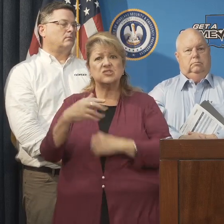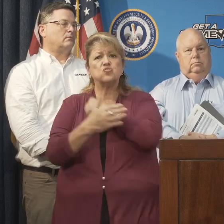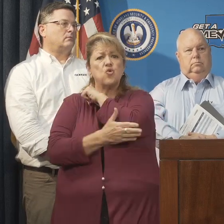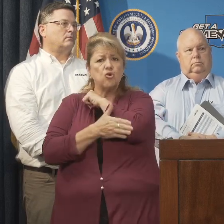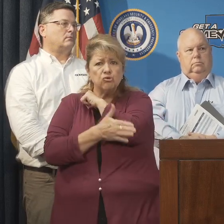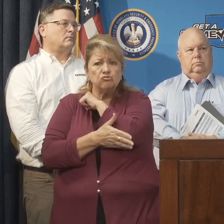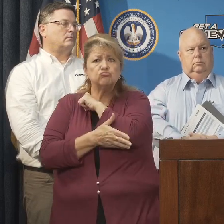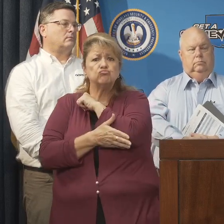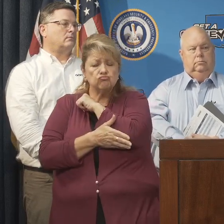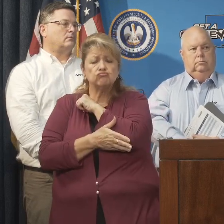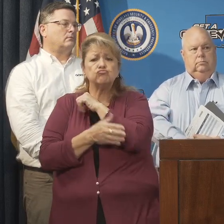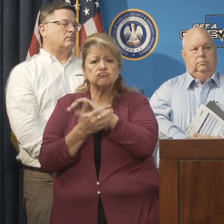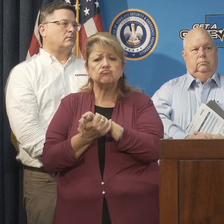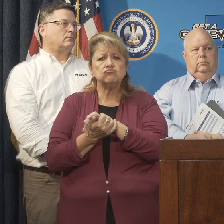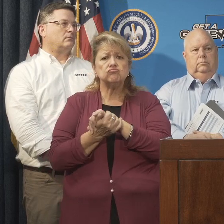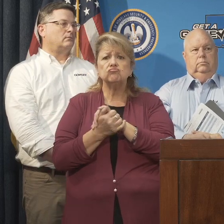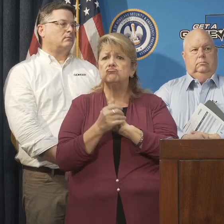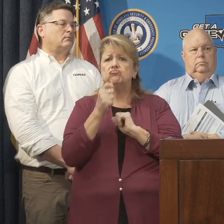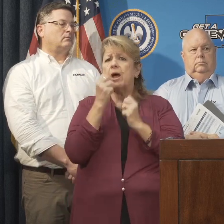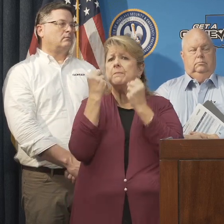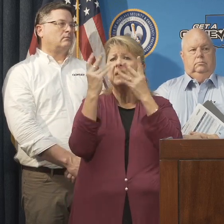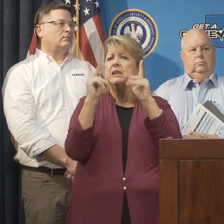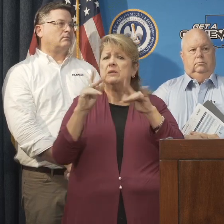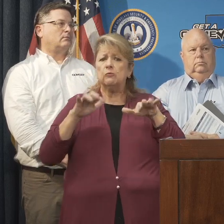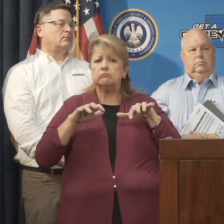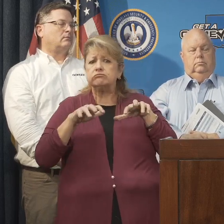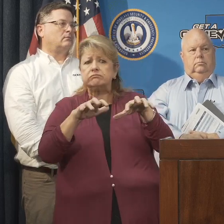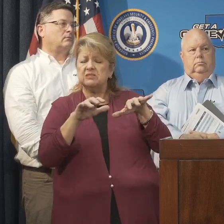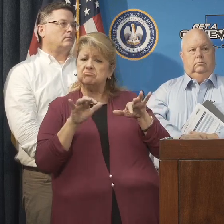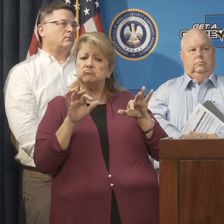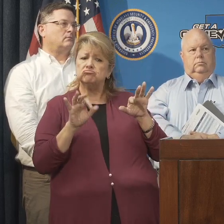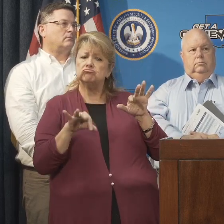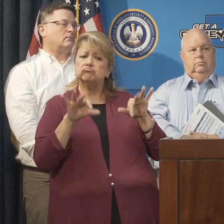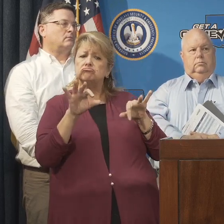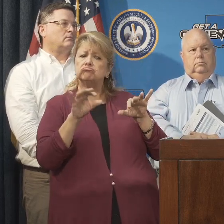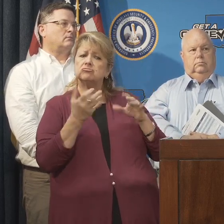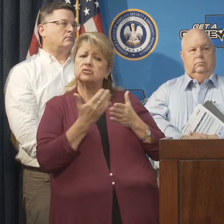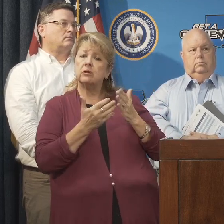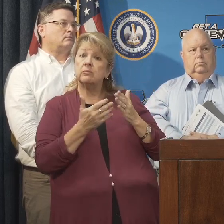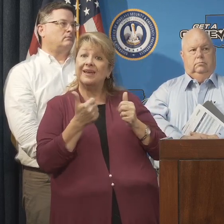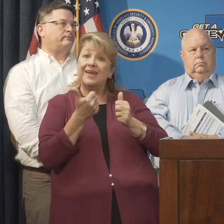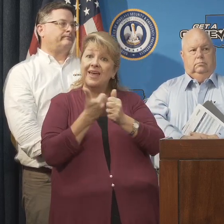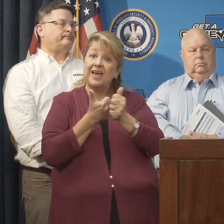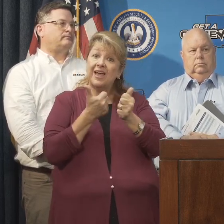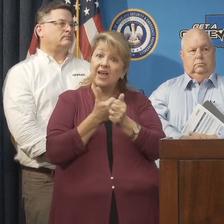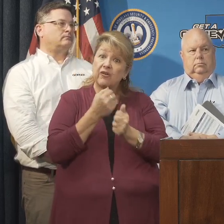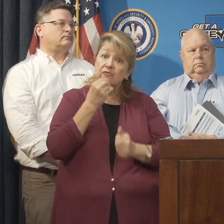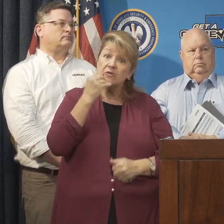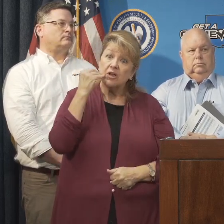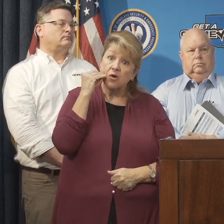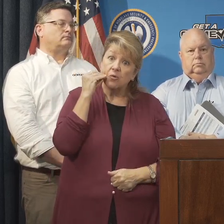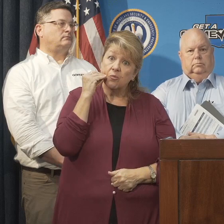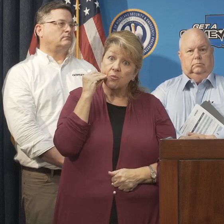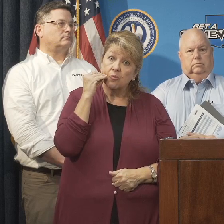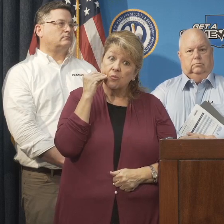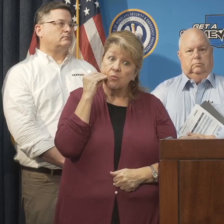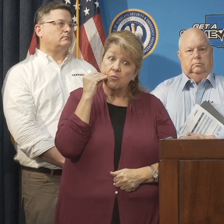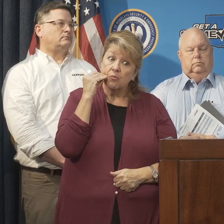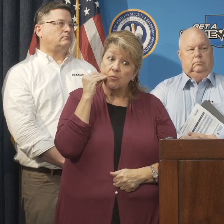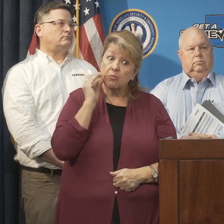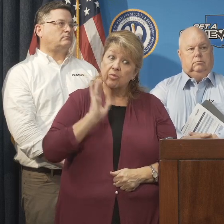It's not densely populated, but every home belongs to some